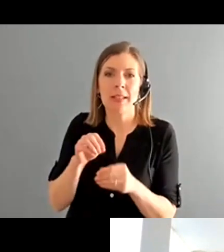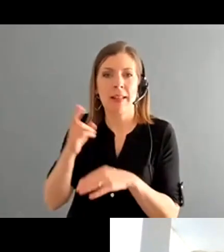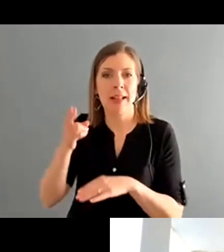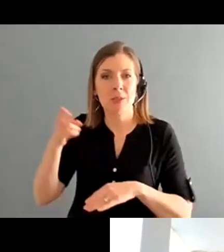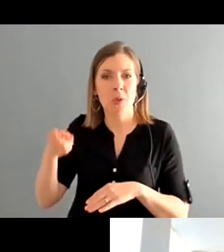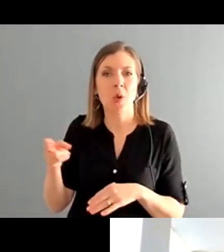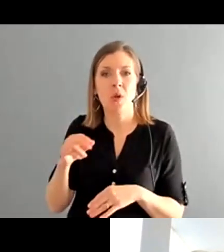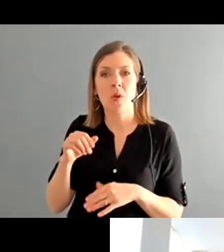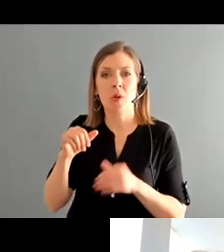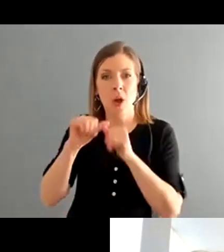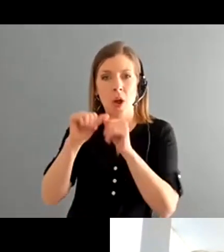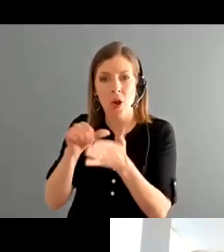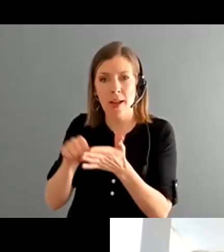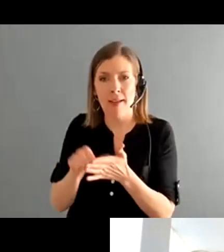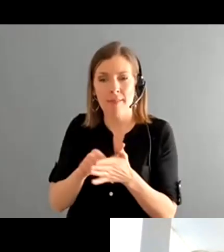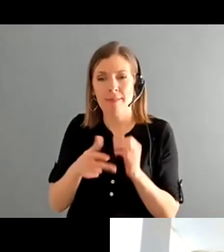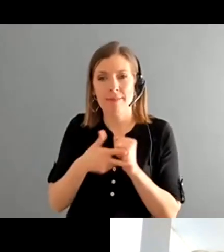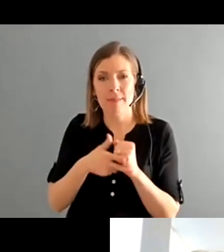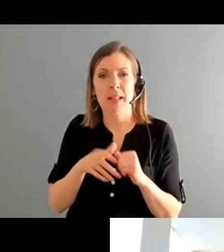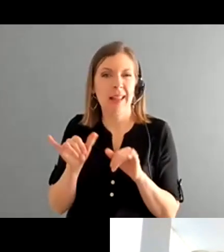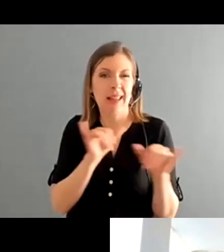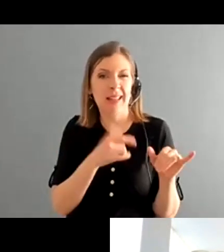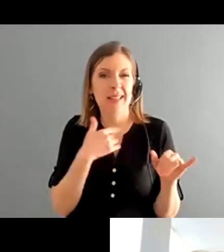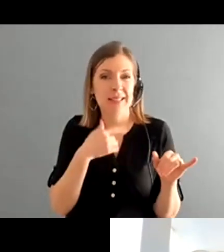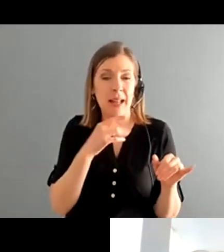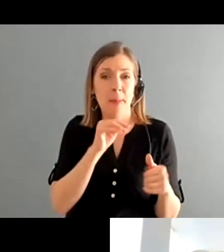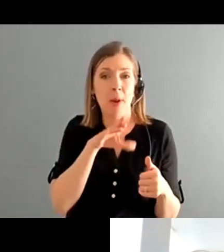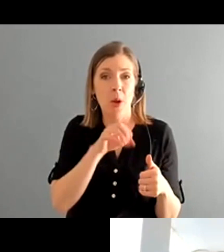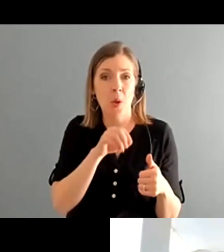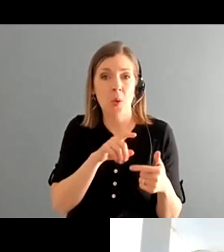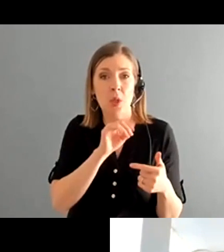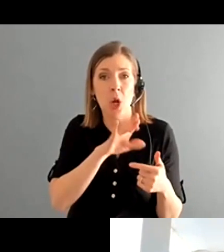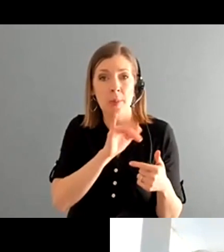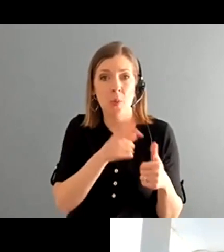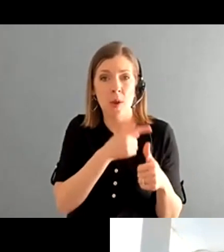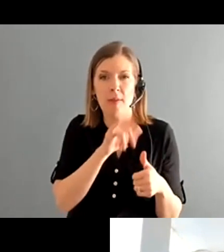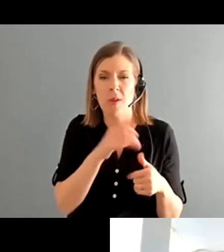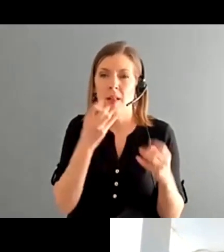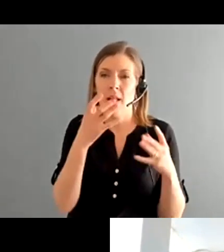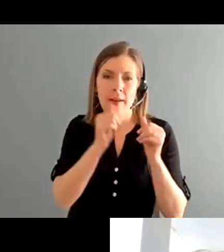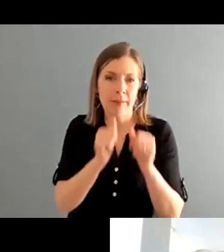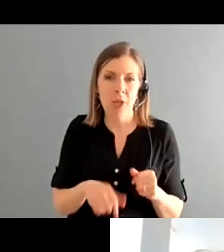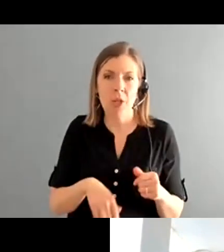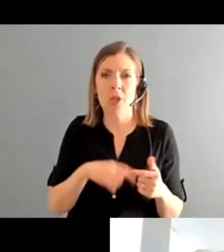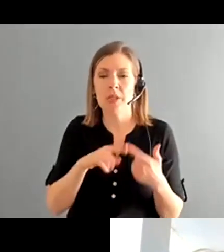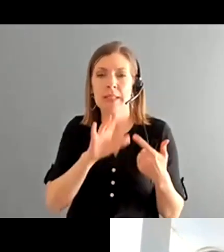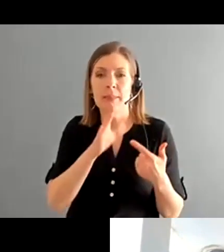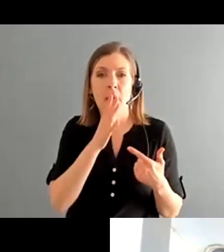historical archive. Yeah, and like I said, Marcus Garvey is one of those. We have a lot of figures. Malcolm X's